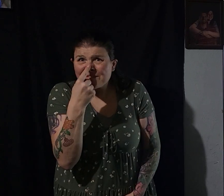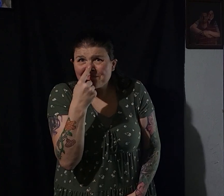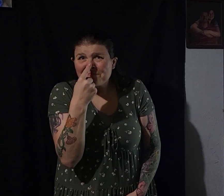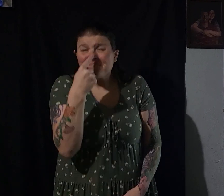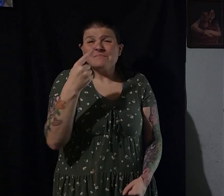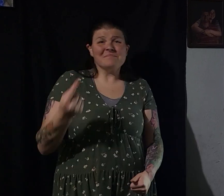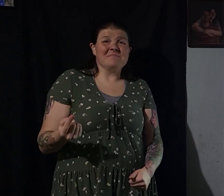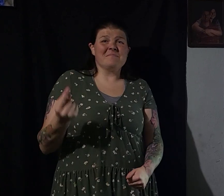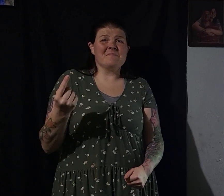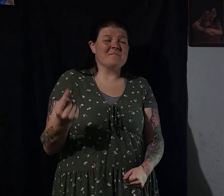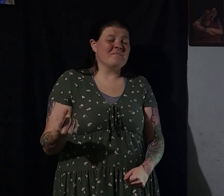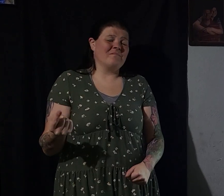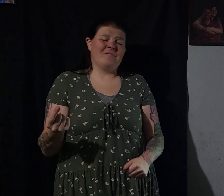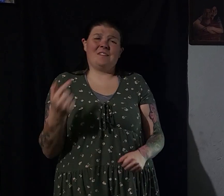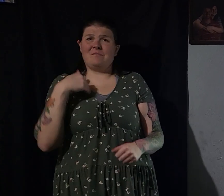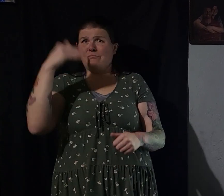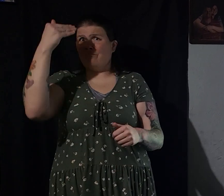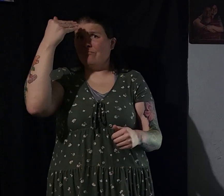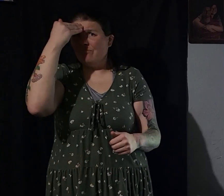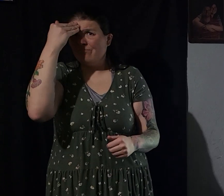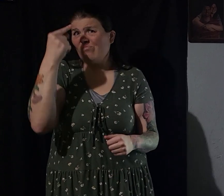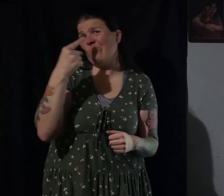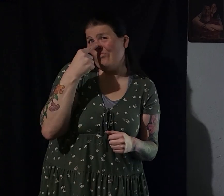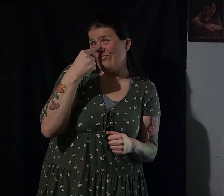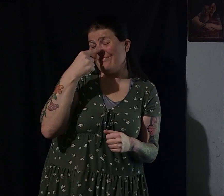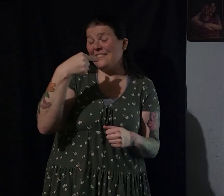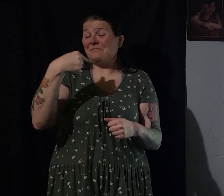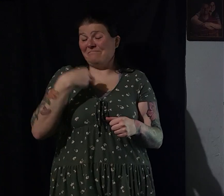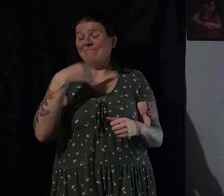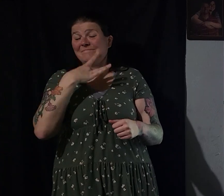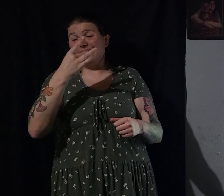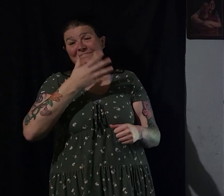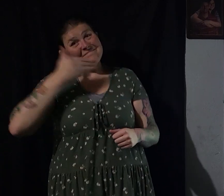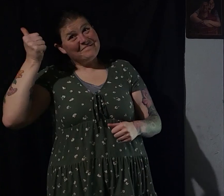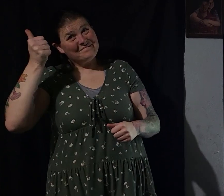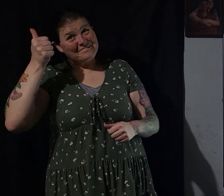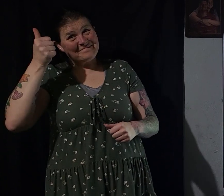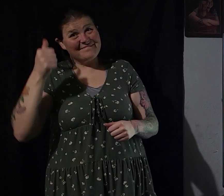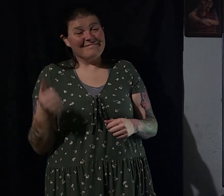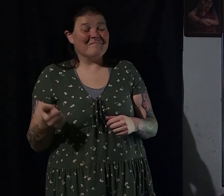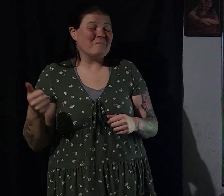noses. I think it's their noses I like best.